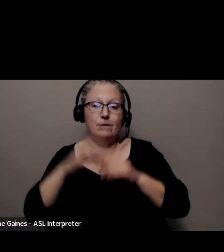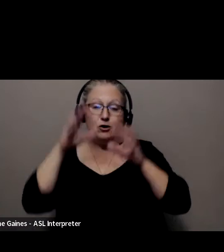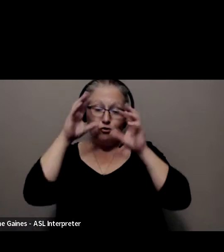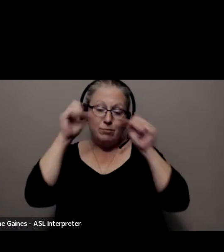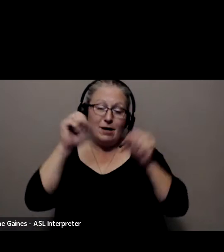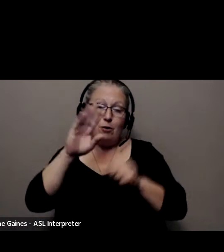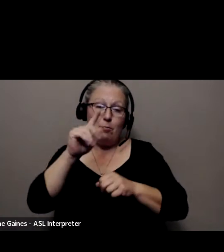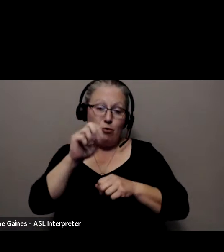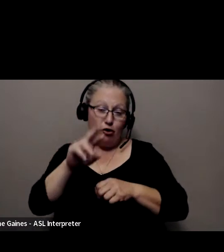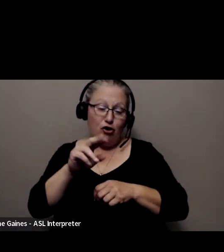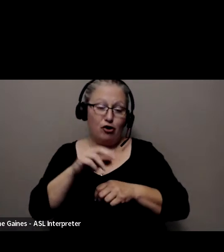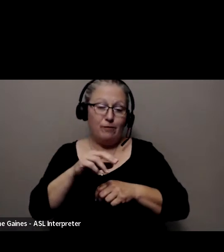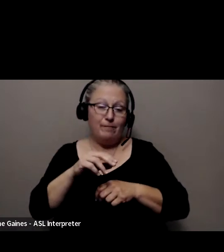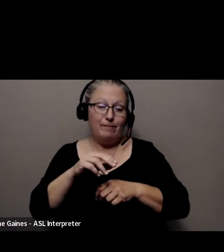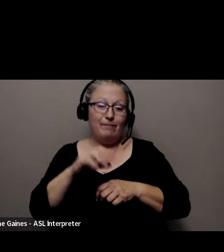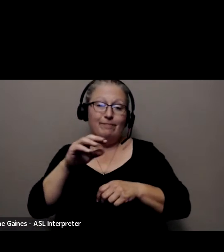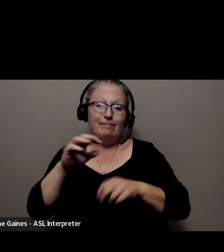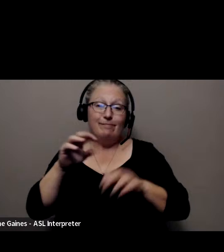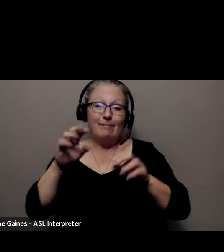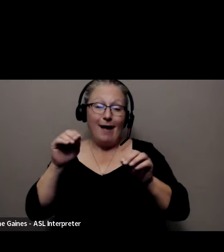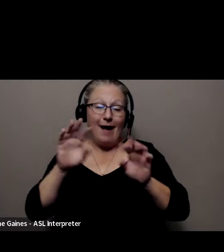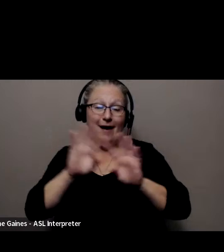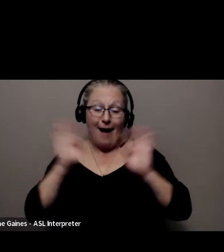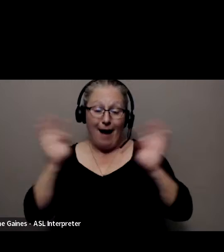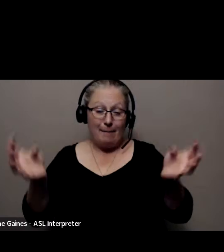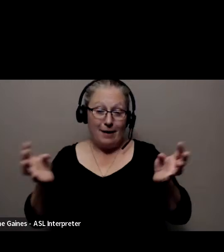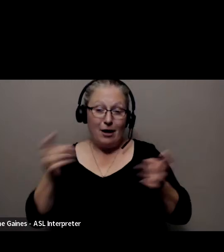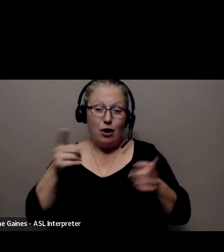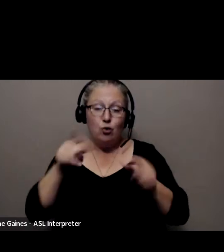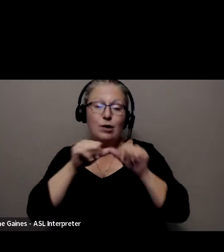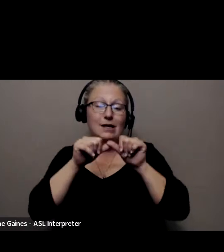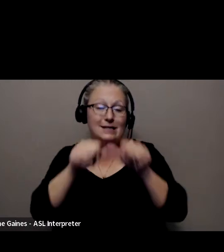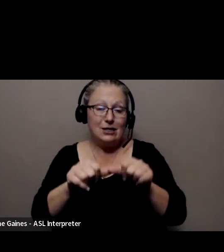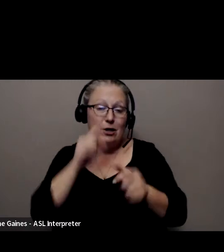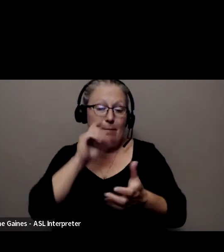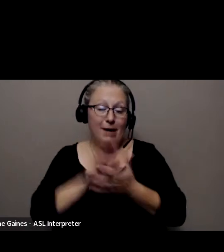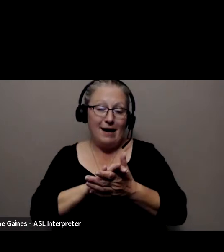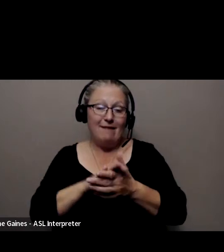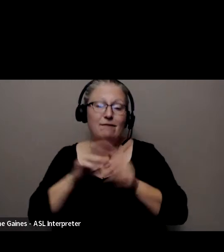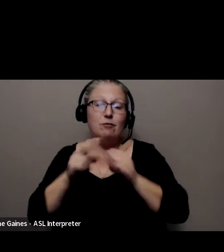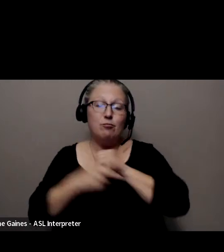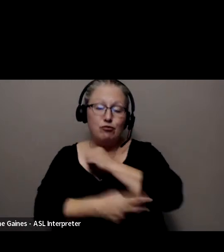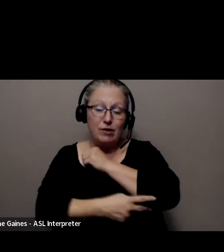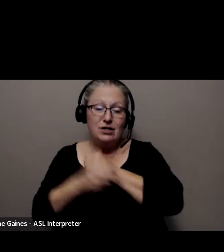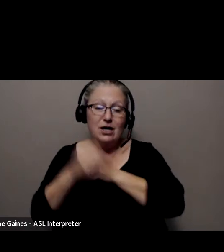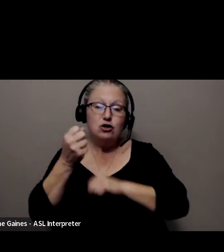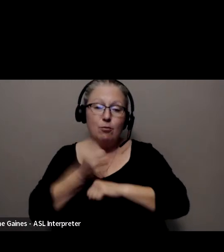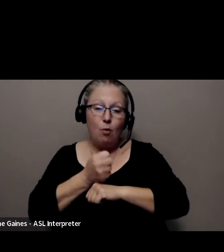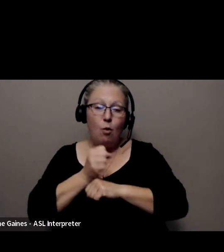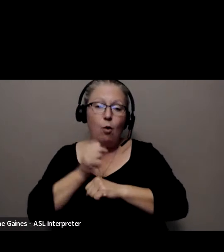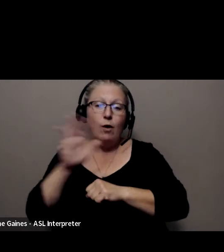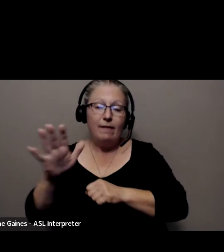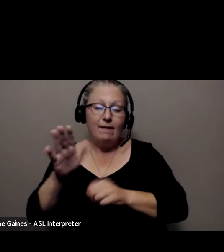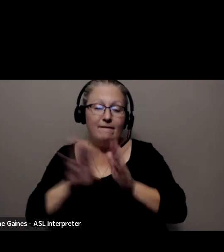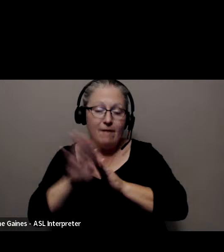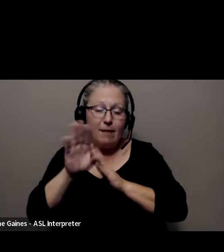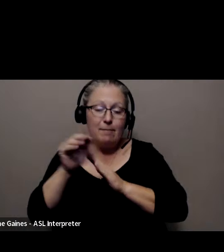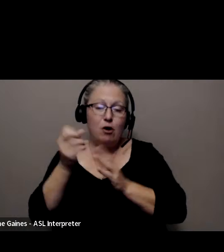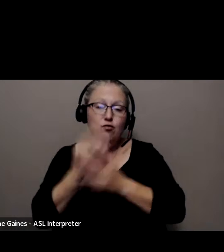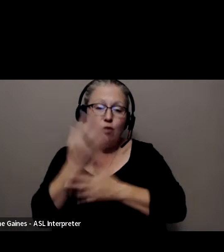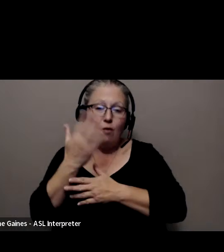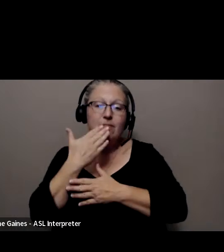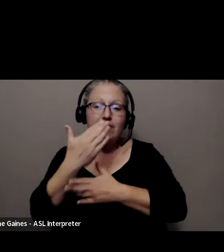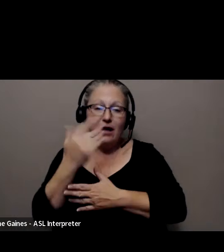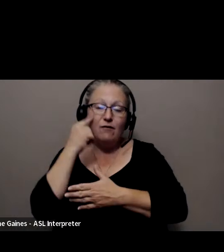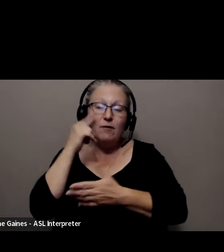Superintendent Booker, Cabinet, you continue to believe in Bridge and support its growth and development. Thank you